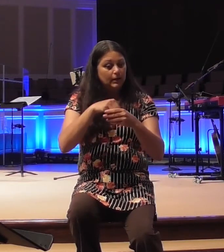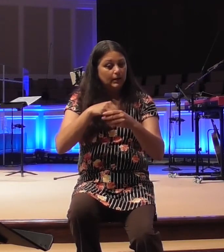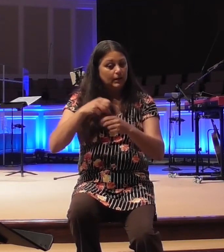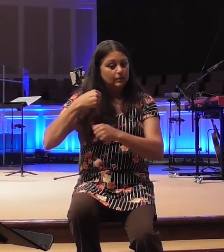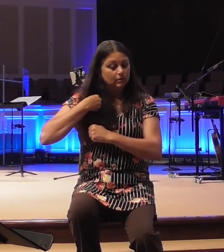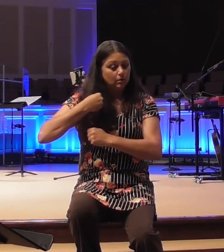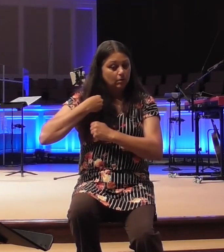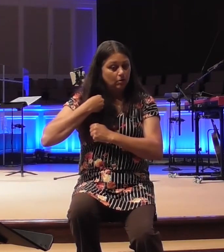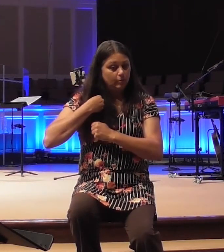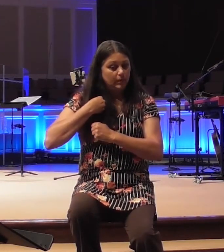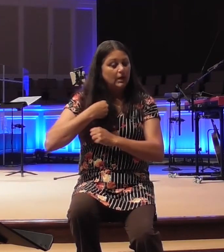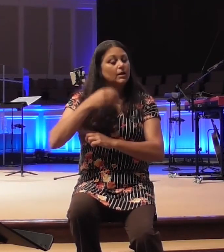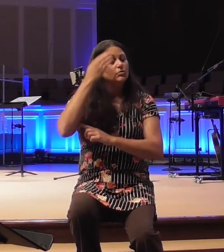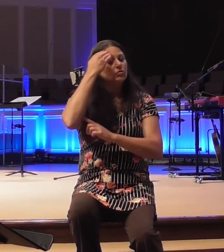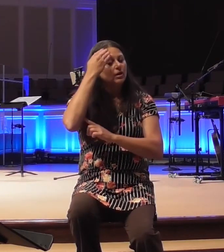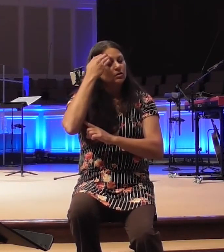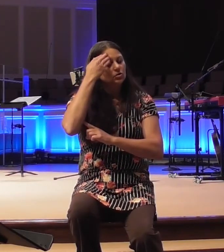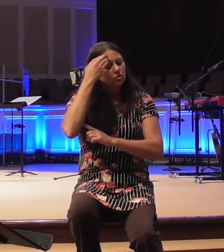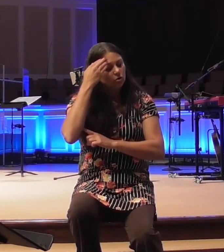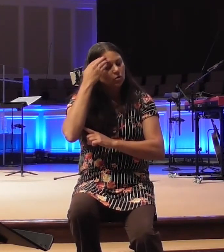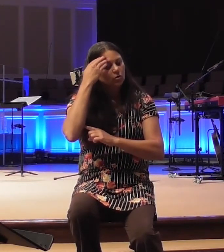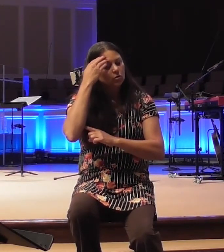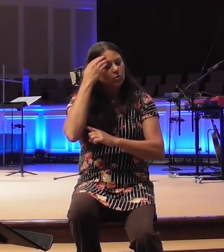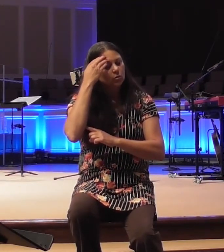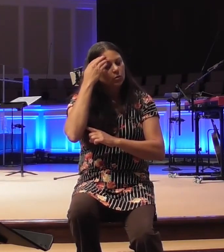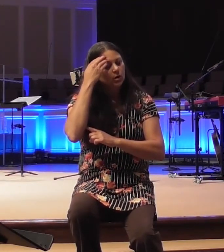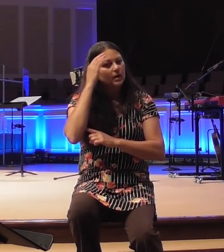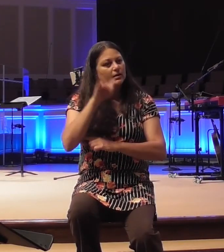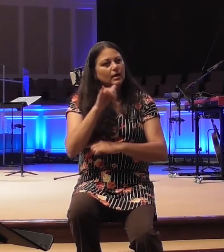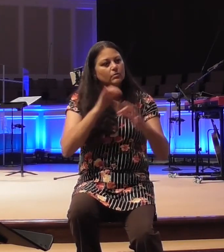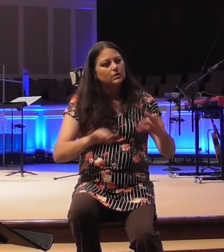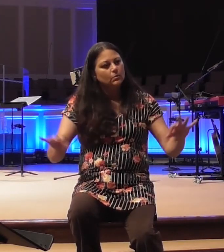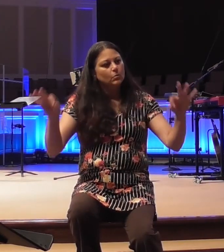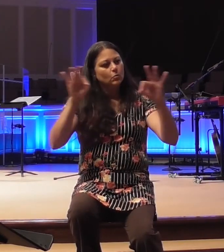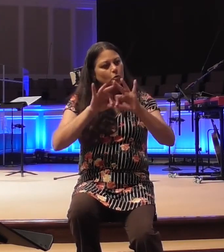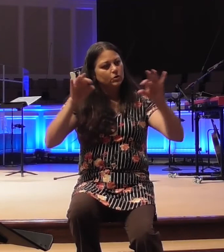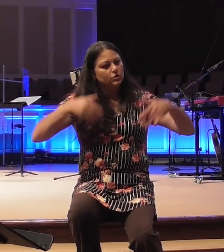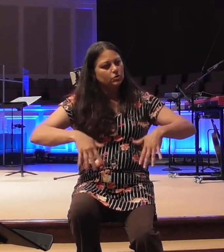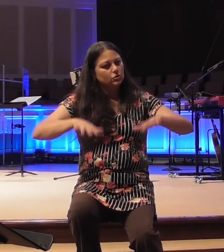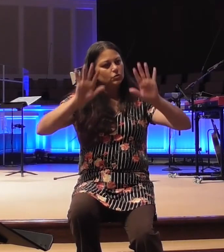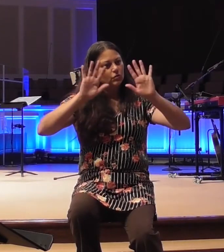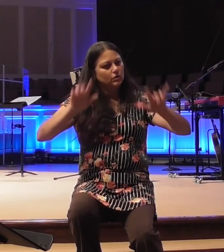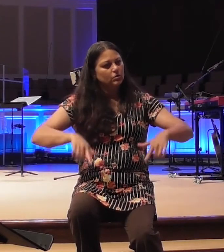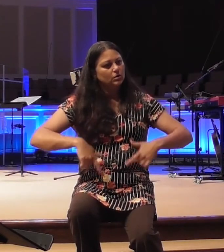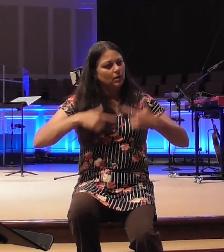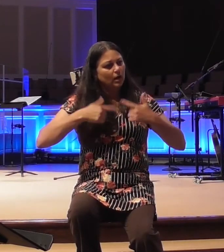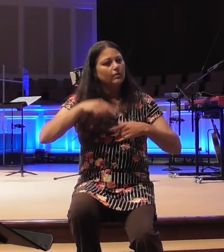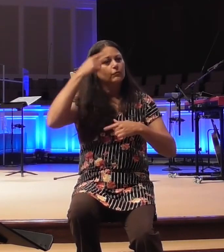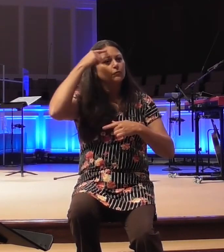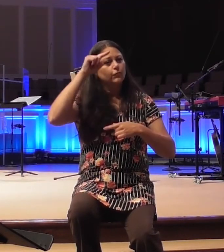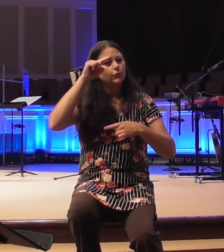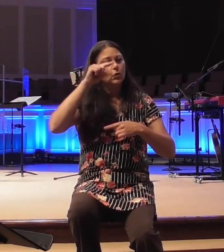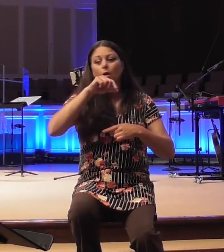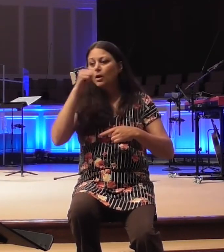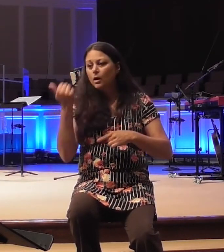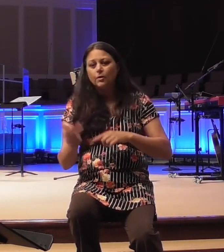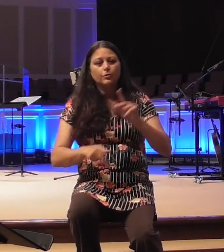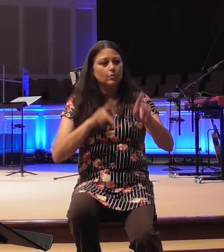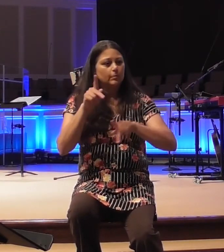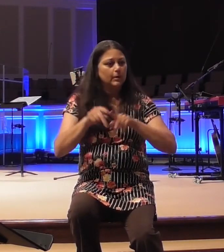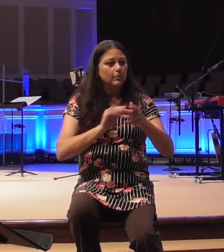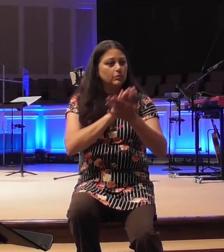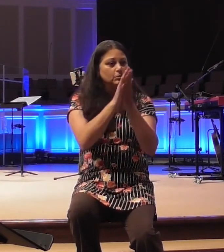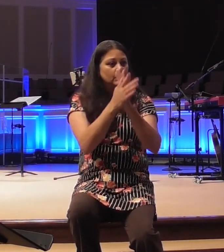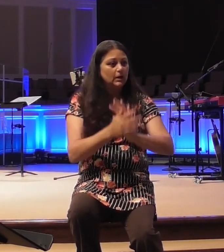lives down so that others might be free. And that's why we gather around this table. There is a tendency